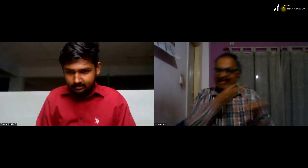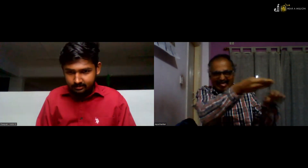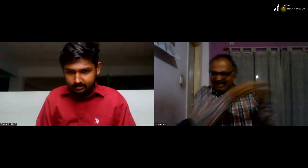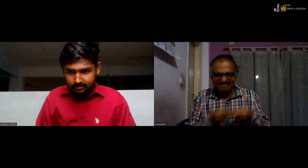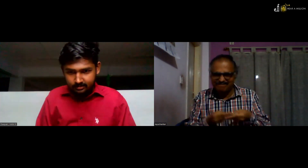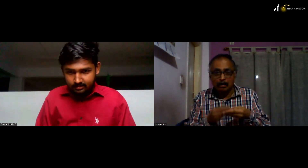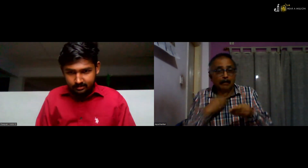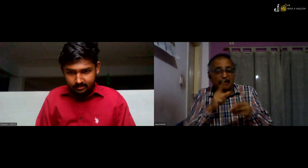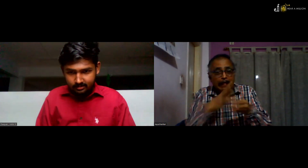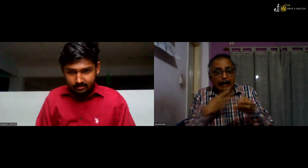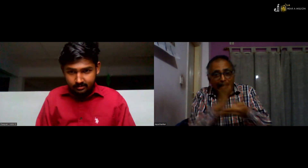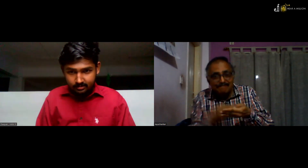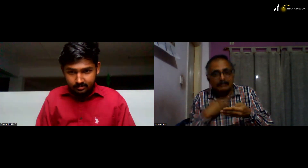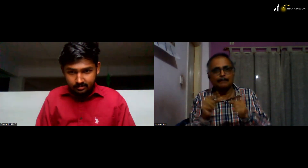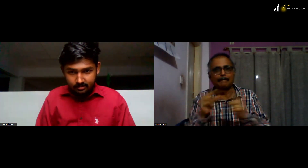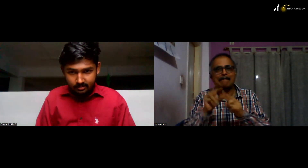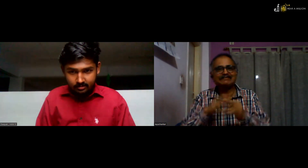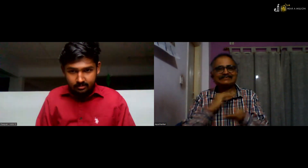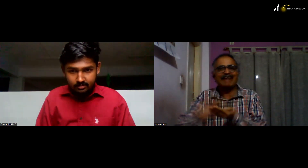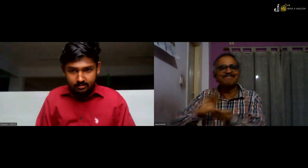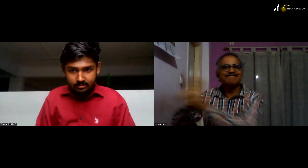I learned,